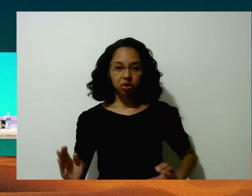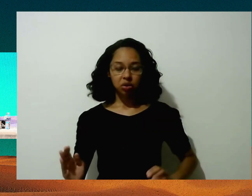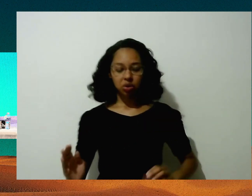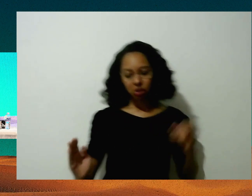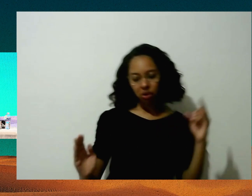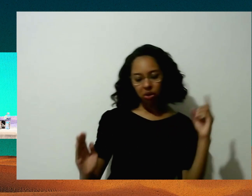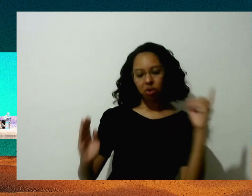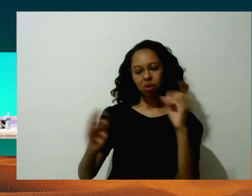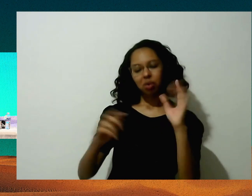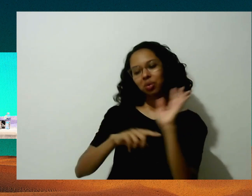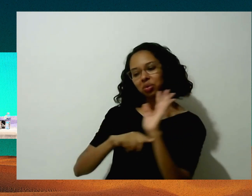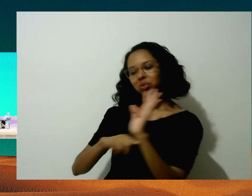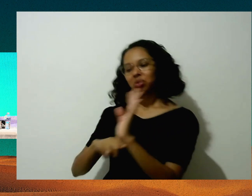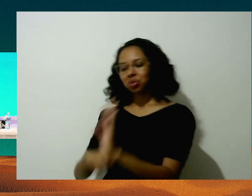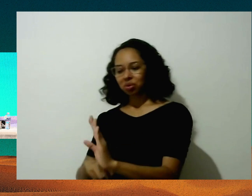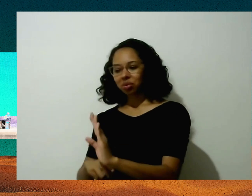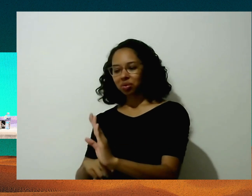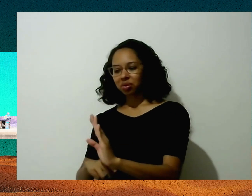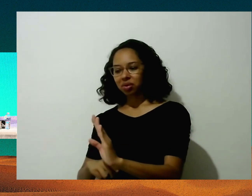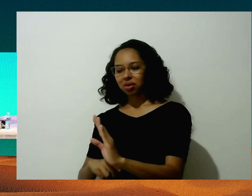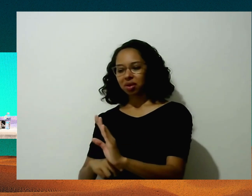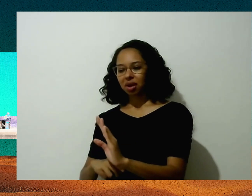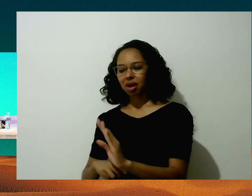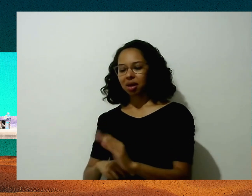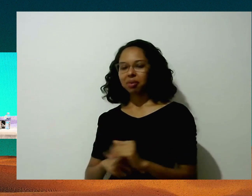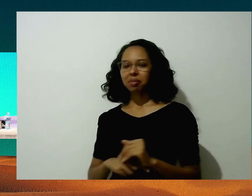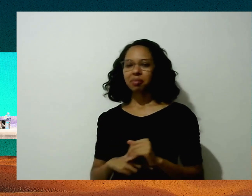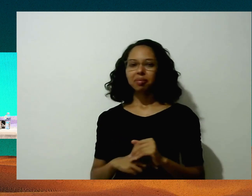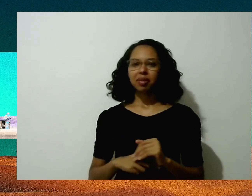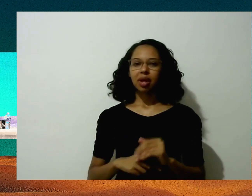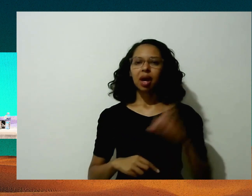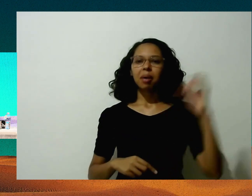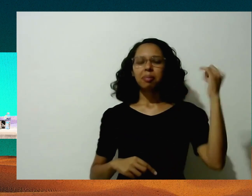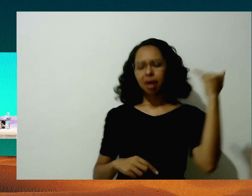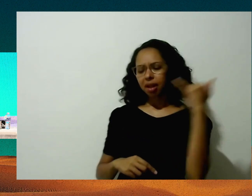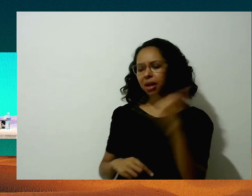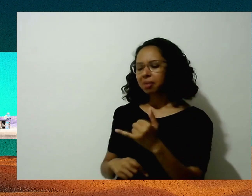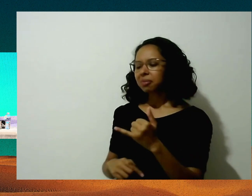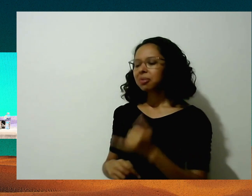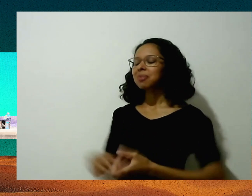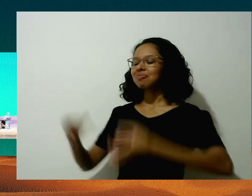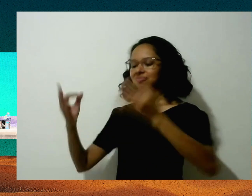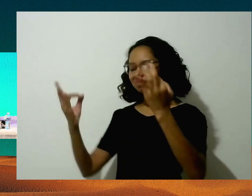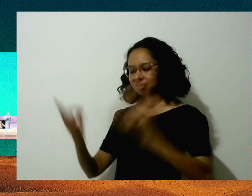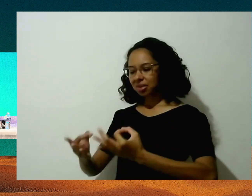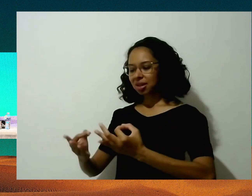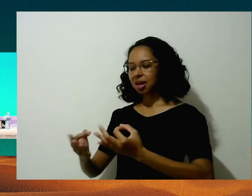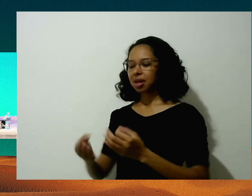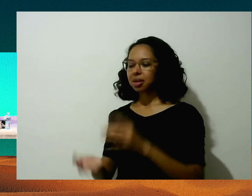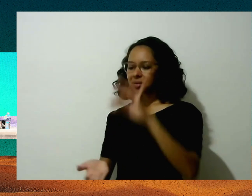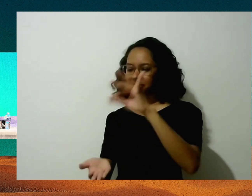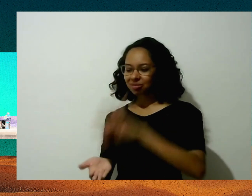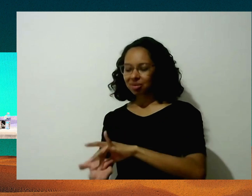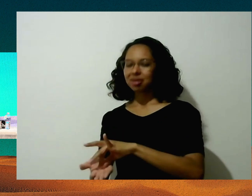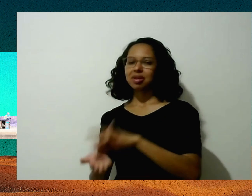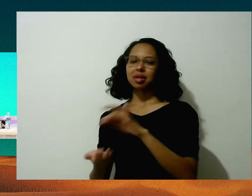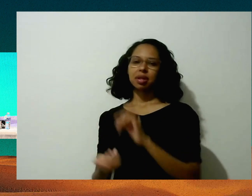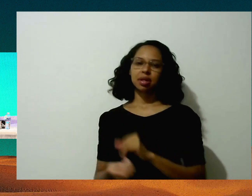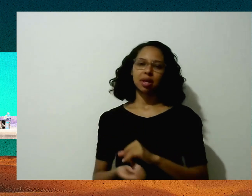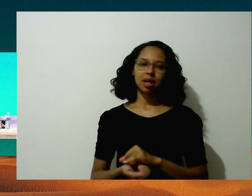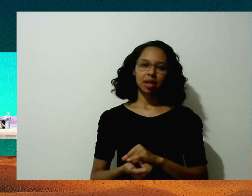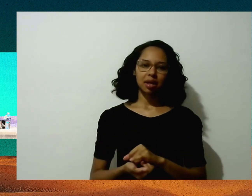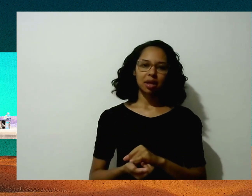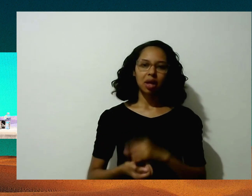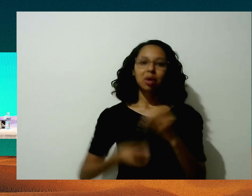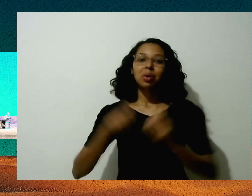cooperates. Confirmando a palavra. Confirming the word. Por meio de sinais